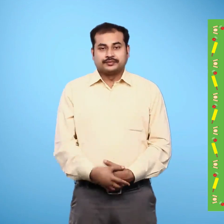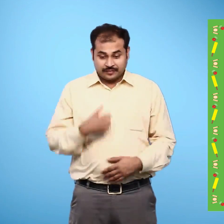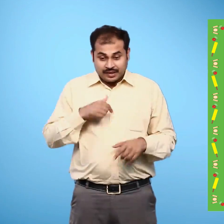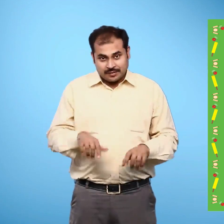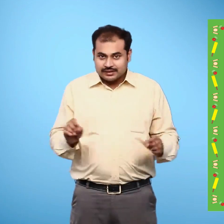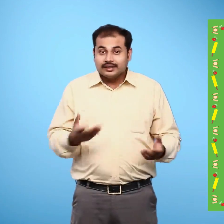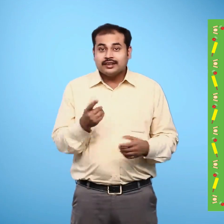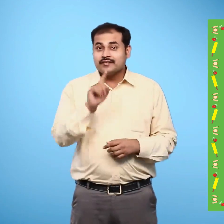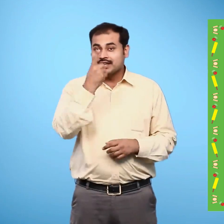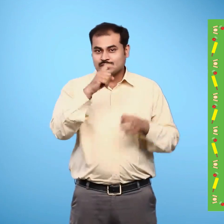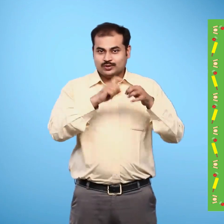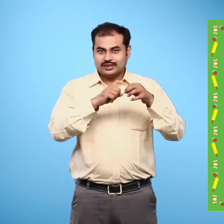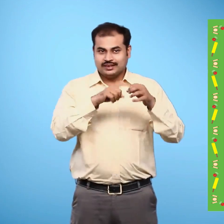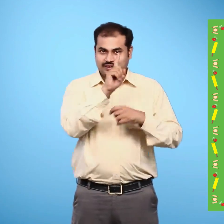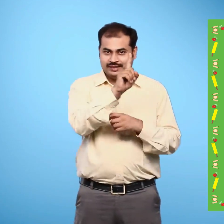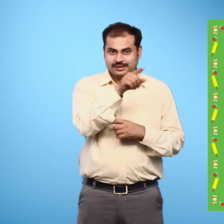Let's start with question 1.